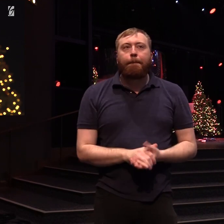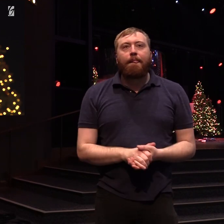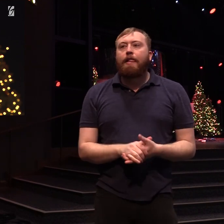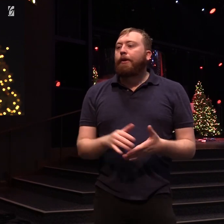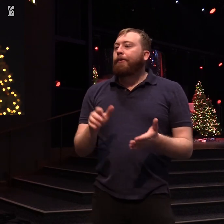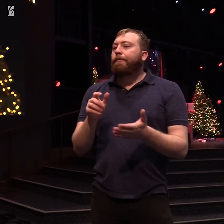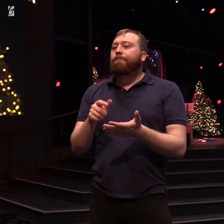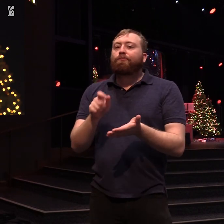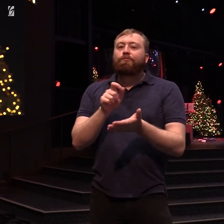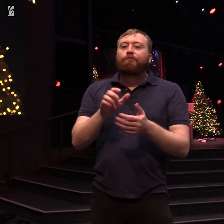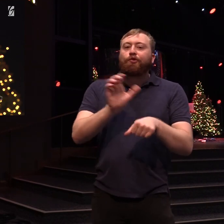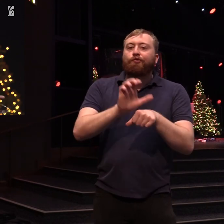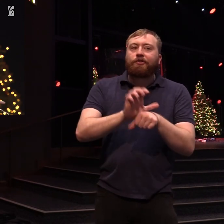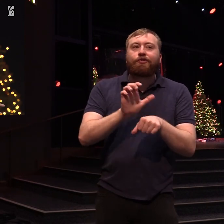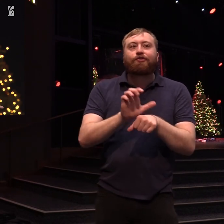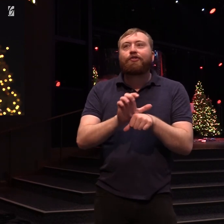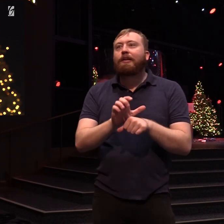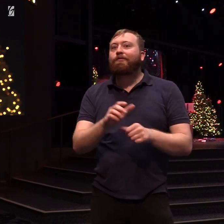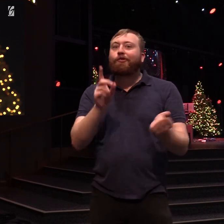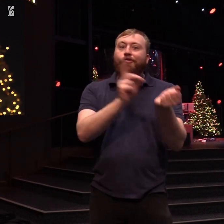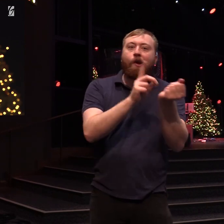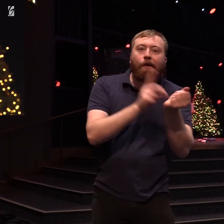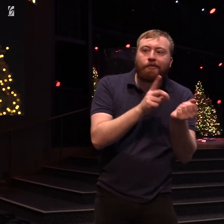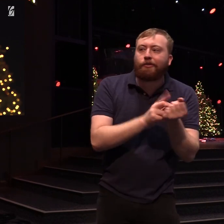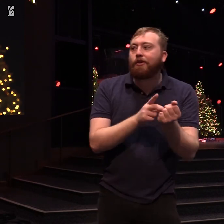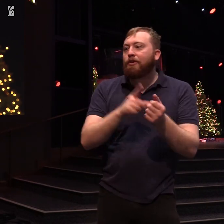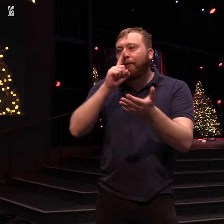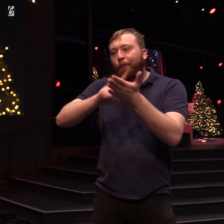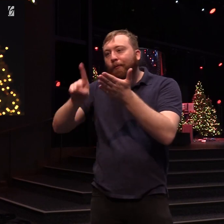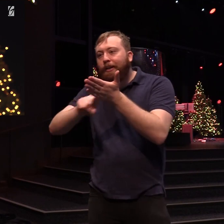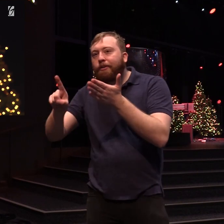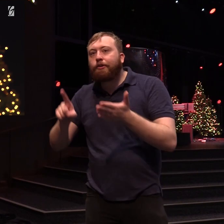researchers, professors, all gone in an instant.